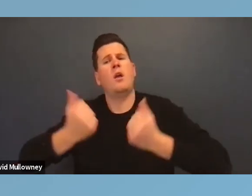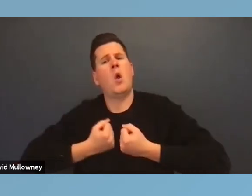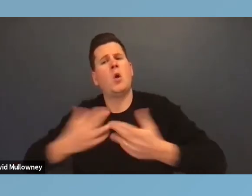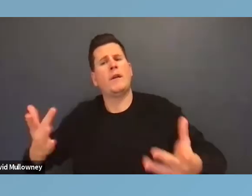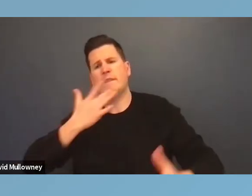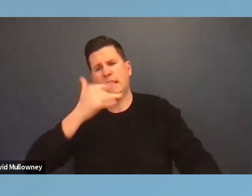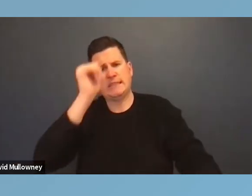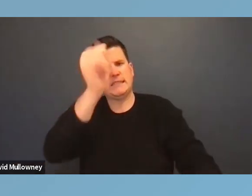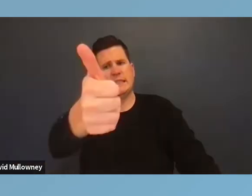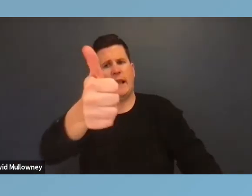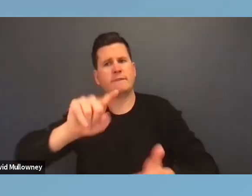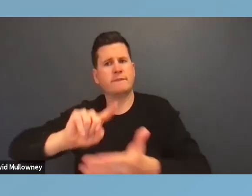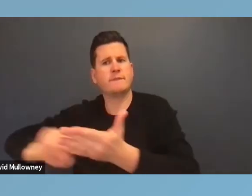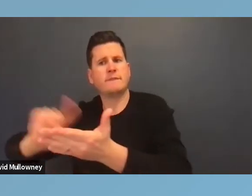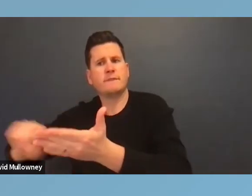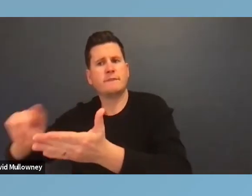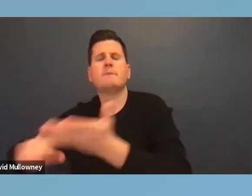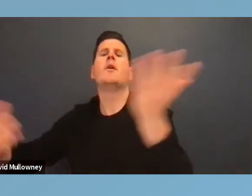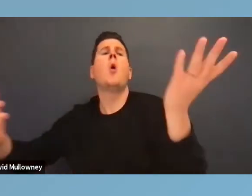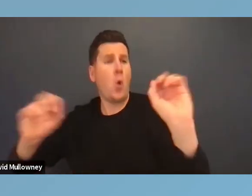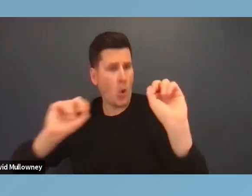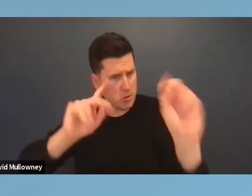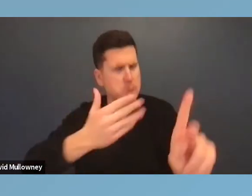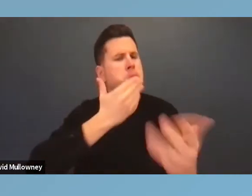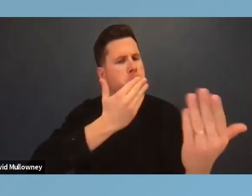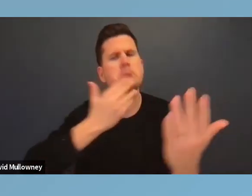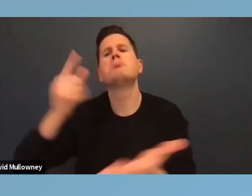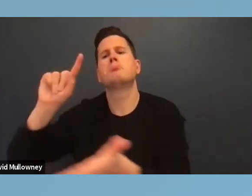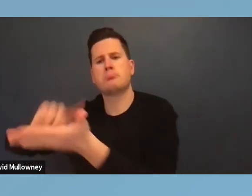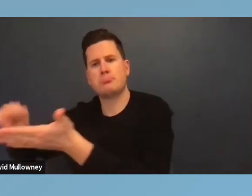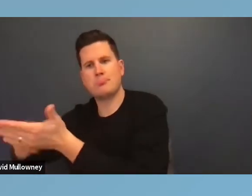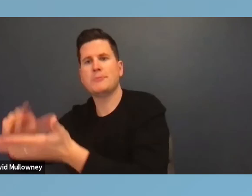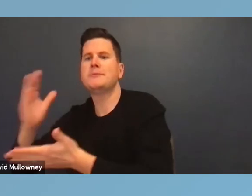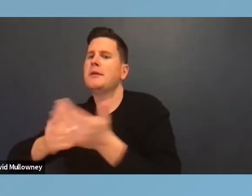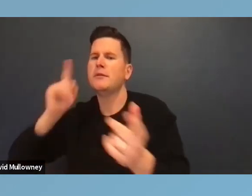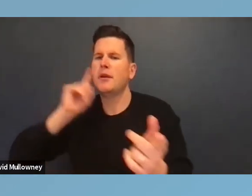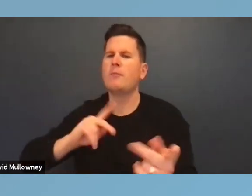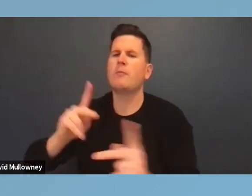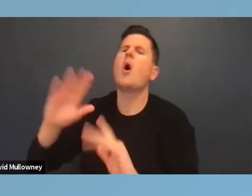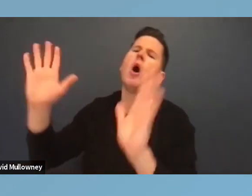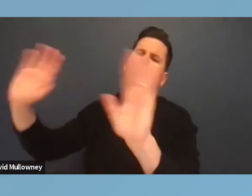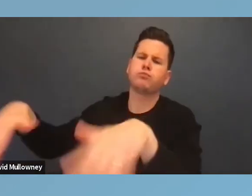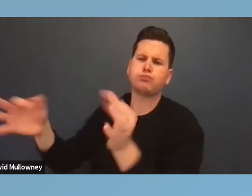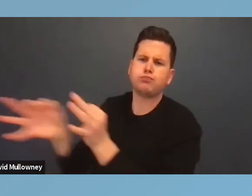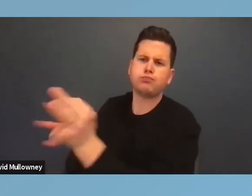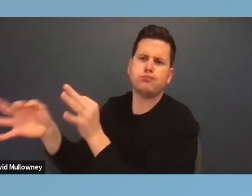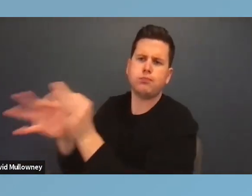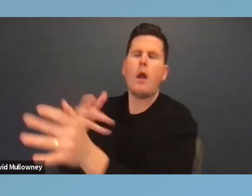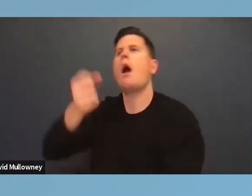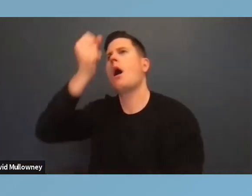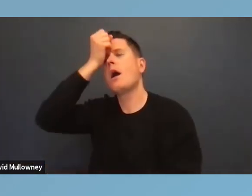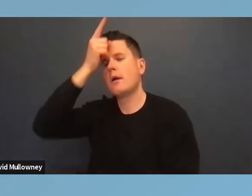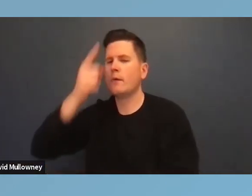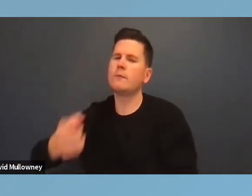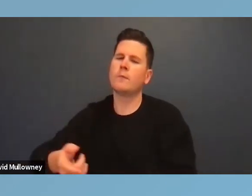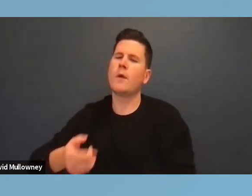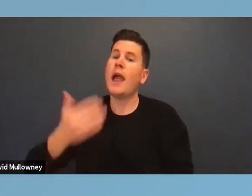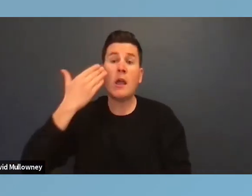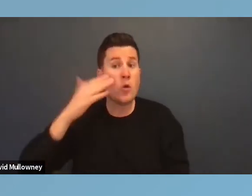Some people don't want to explain. They're going to say, no, you figured out yourself, but that's okay. Then you should do that work.